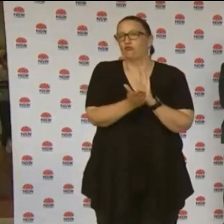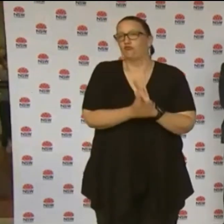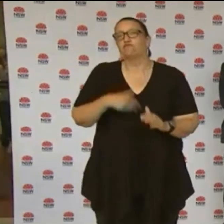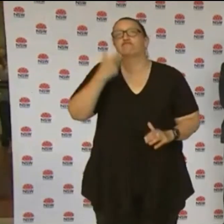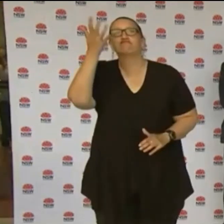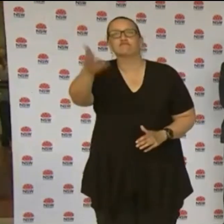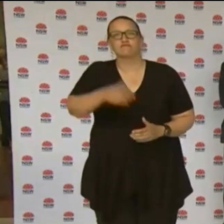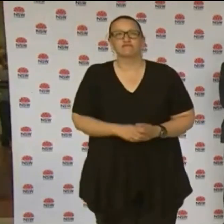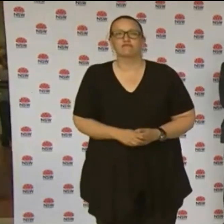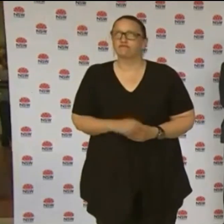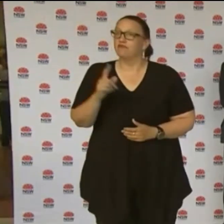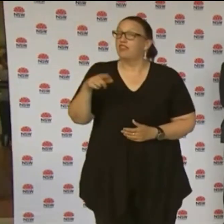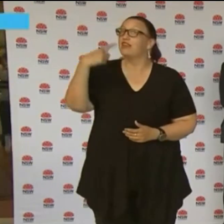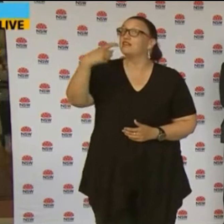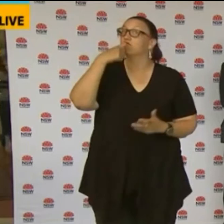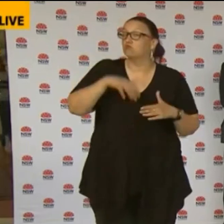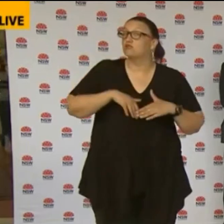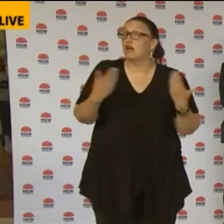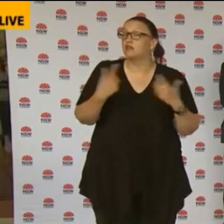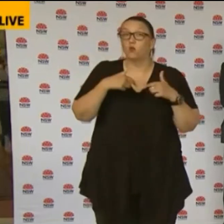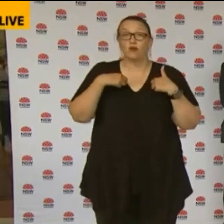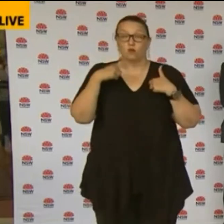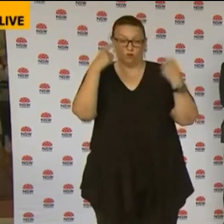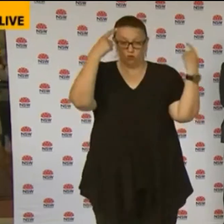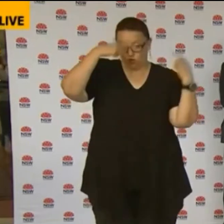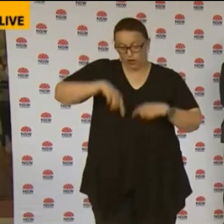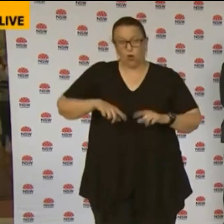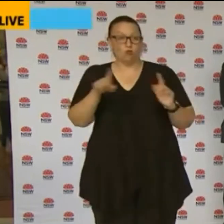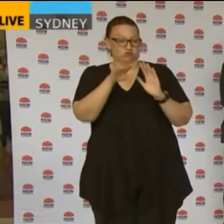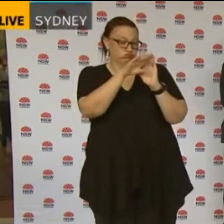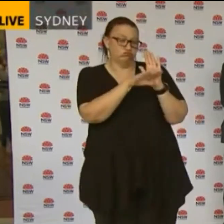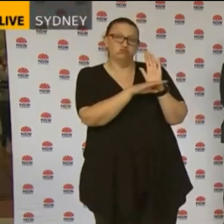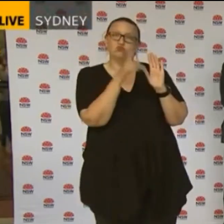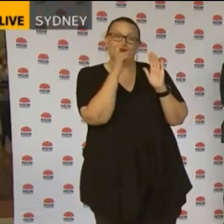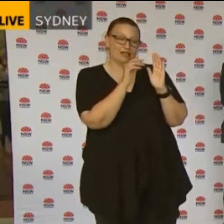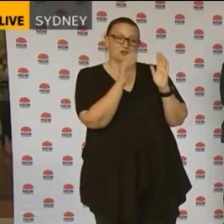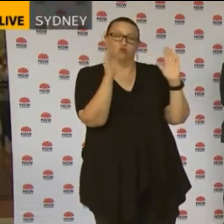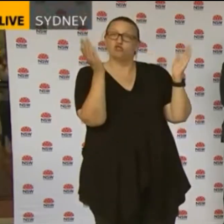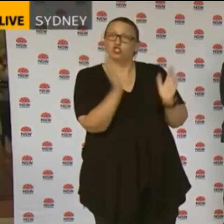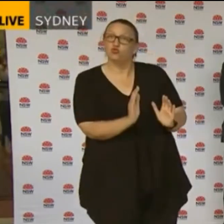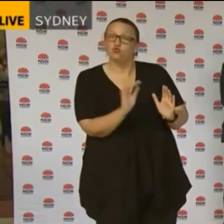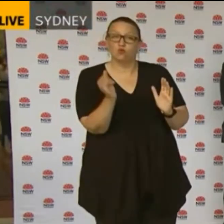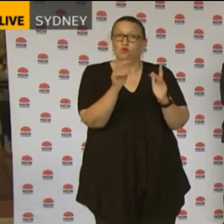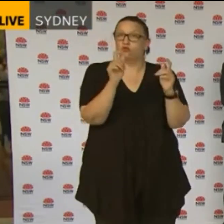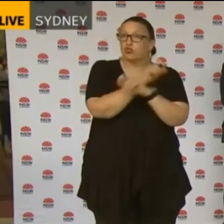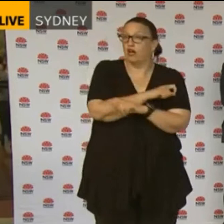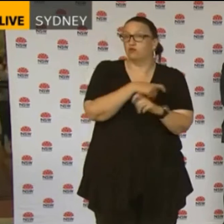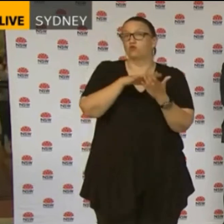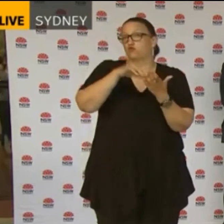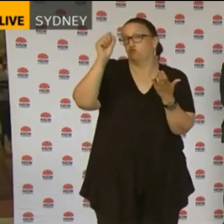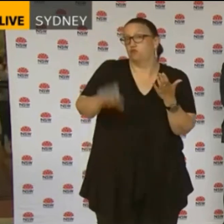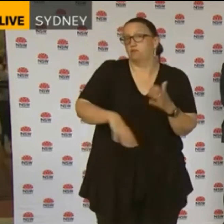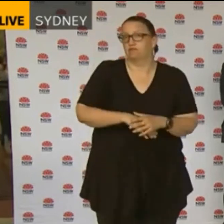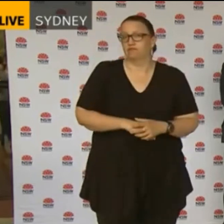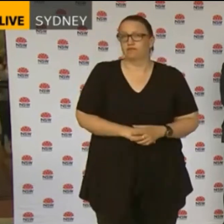in the next few days considering what restrictions we can ease, but that will depend on obviously having low case